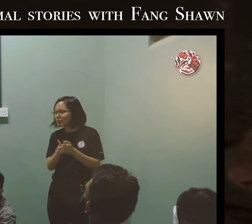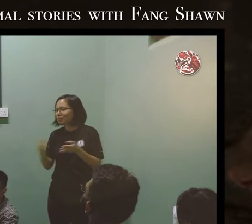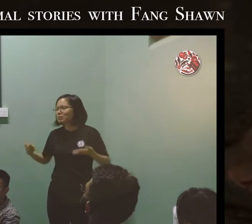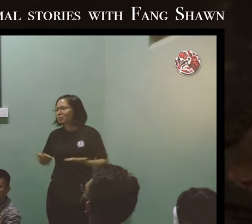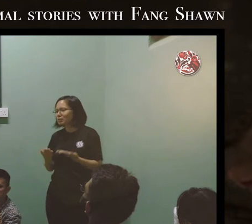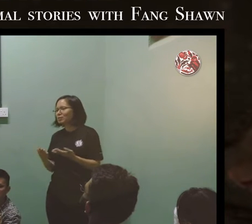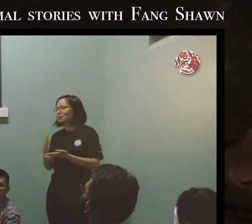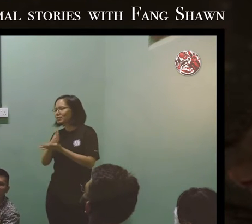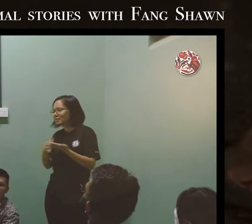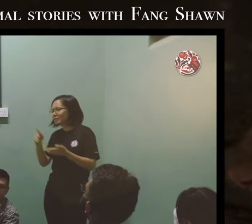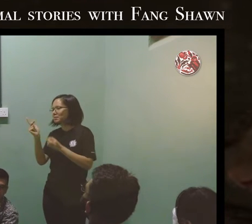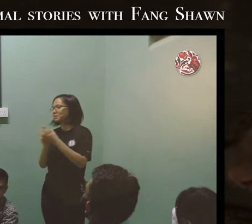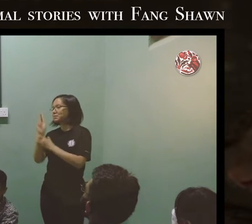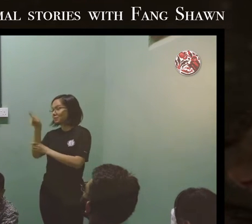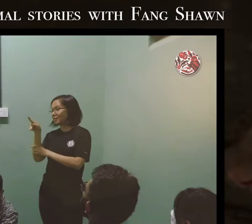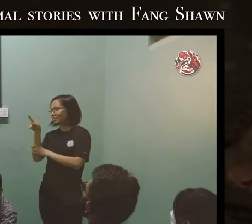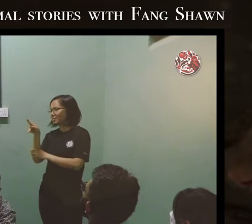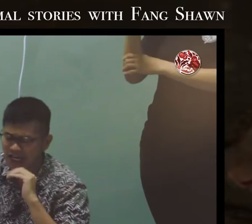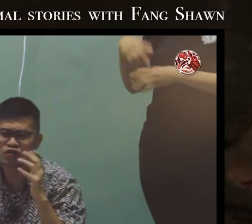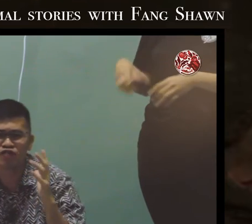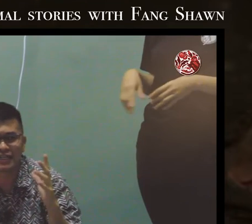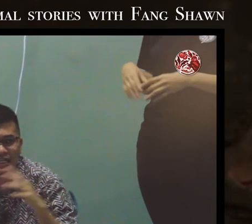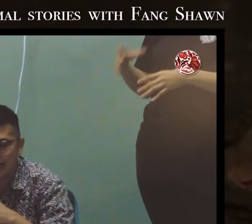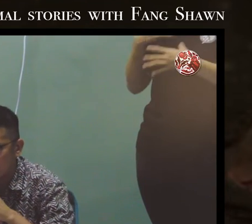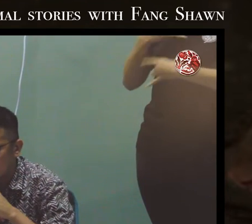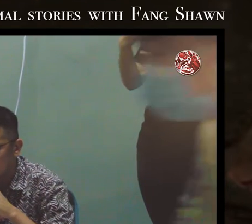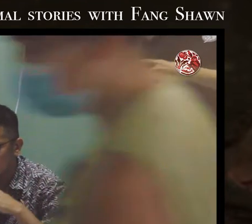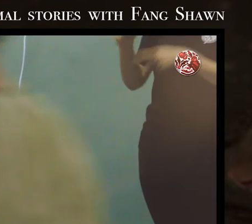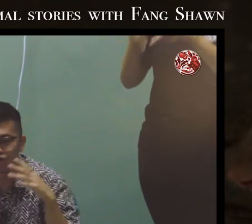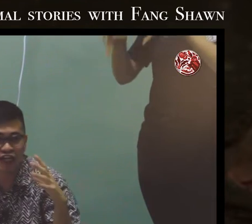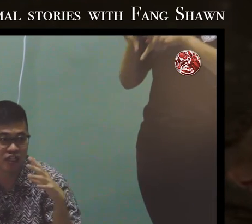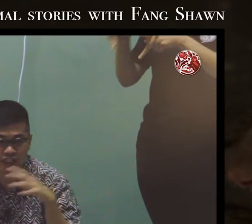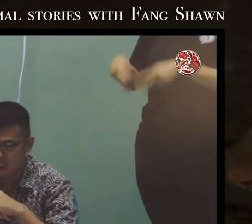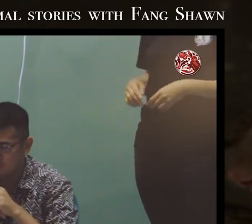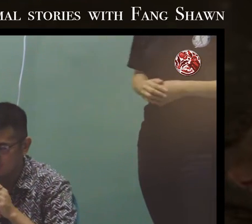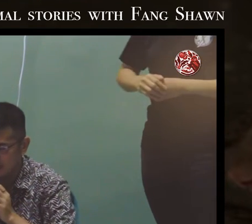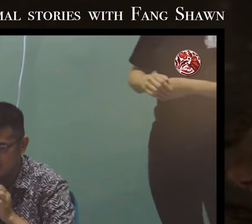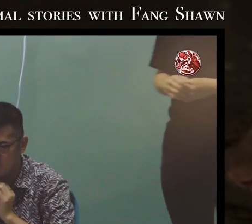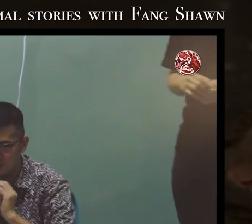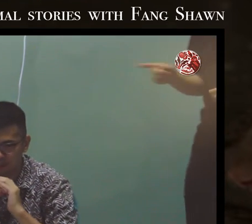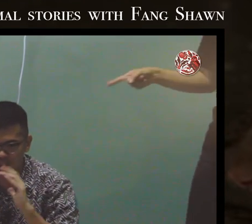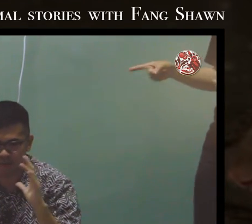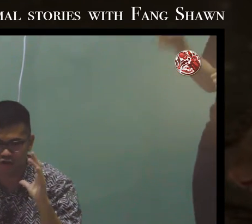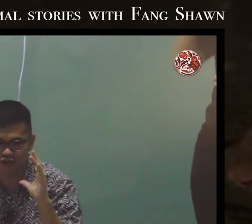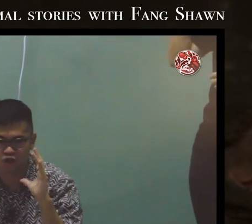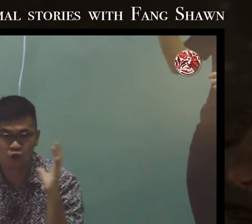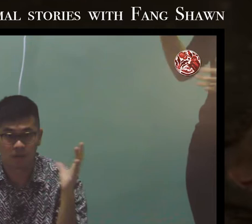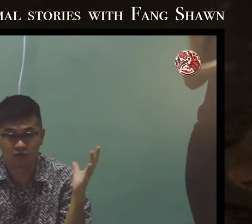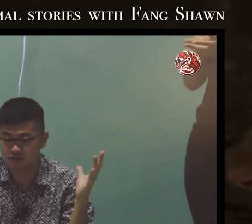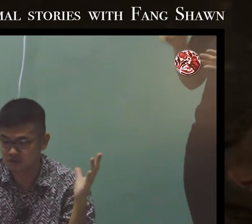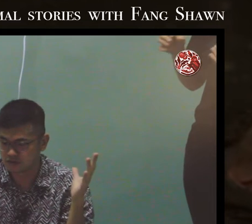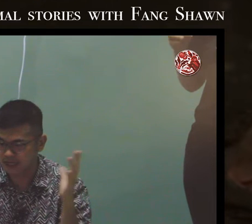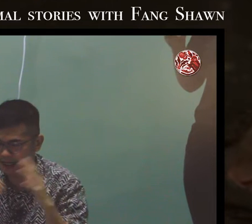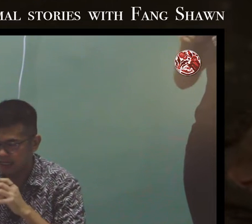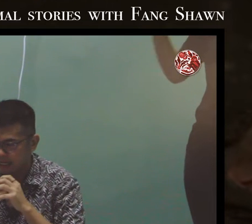so through, you know, all of my ecology modules, I did realize that, you know, there's a lot of nature in Singapore that most Singaporeans don't know